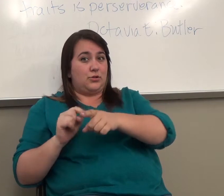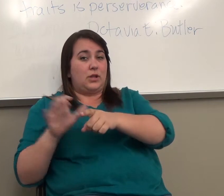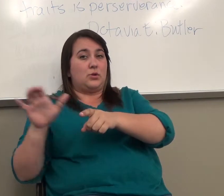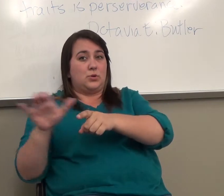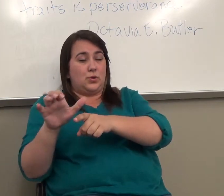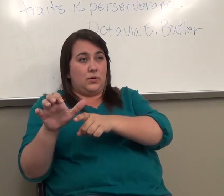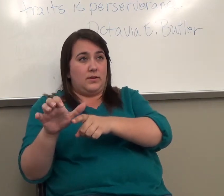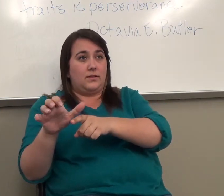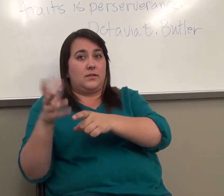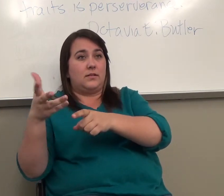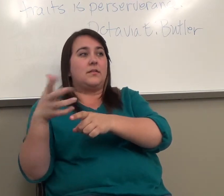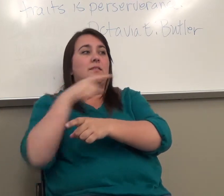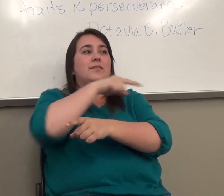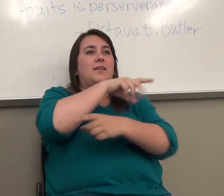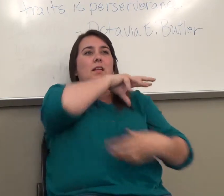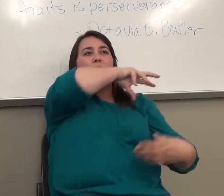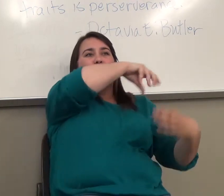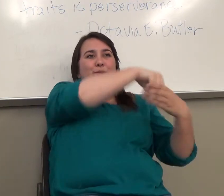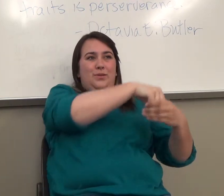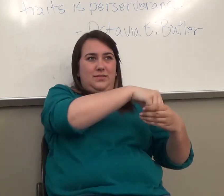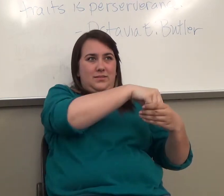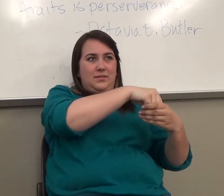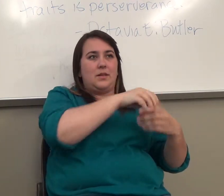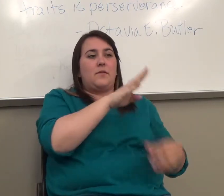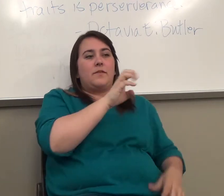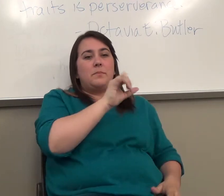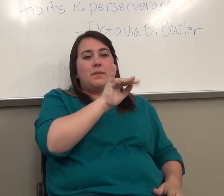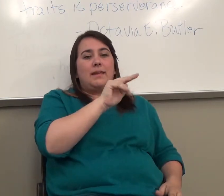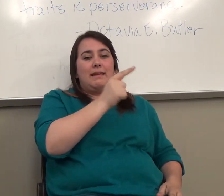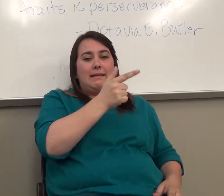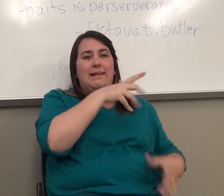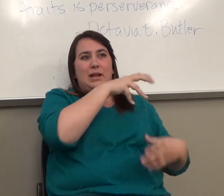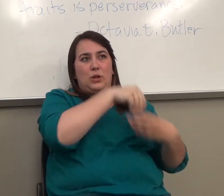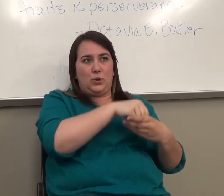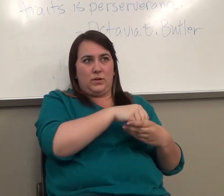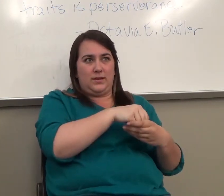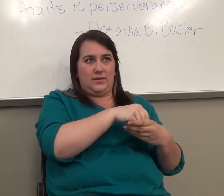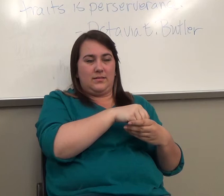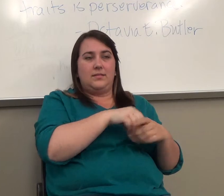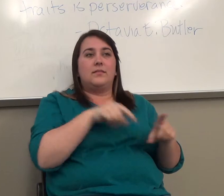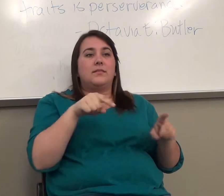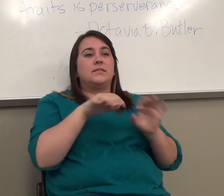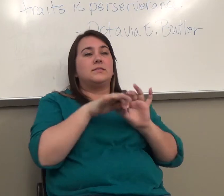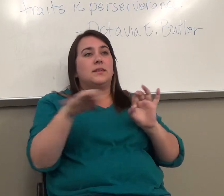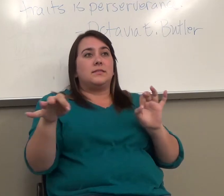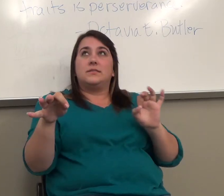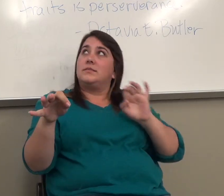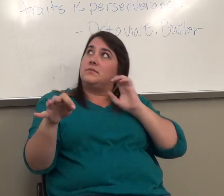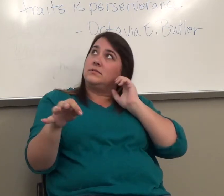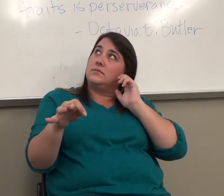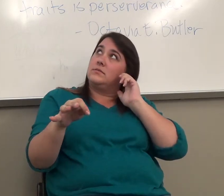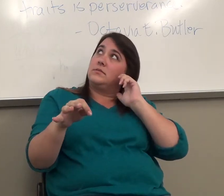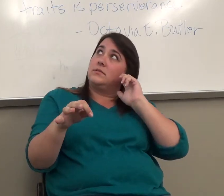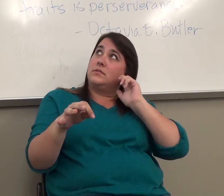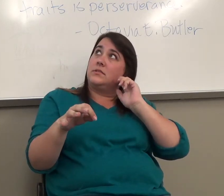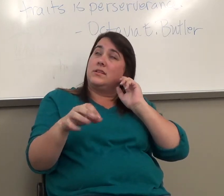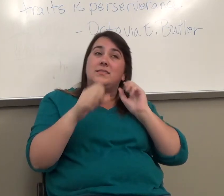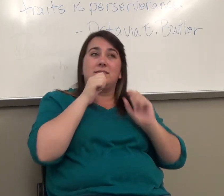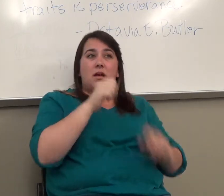action of being included. So in this sentence, it doesn't go subject, verb,